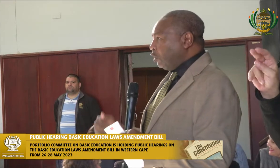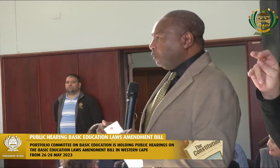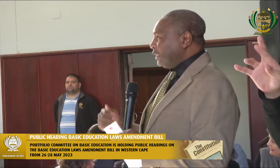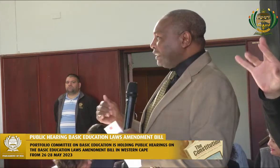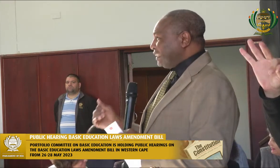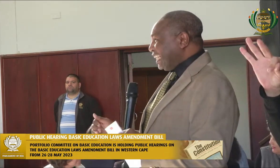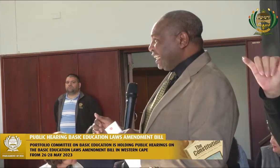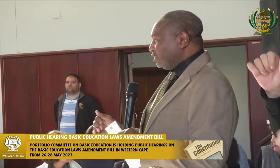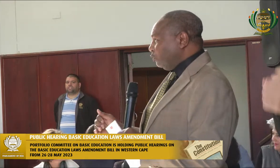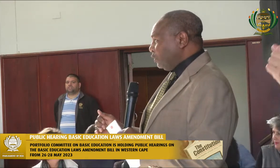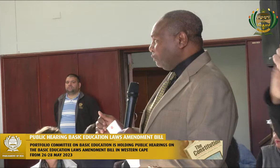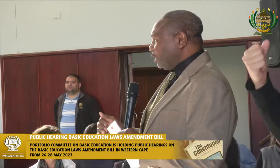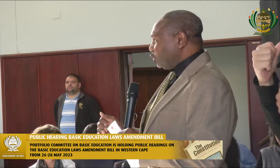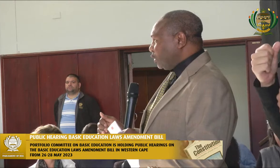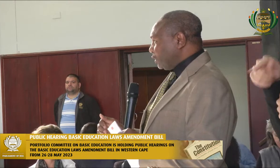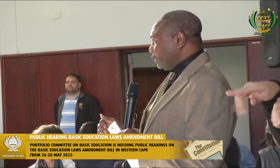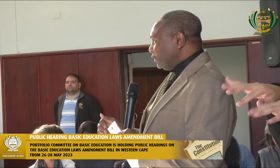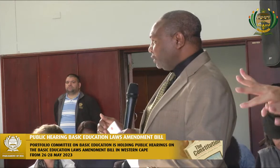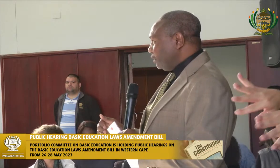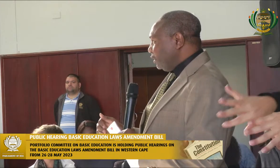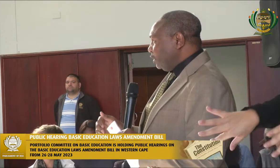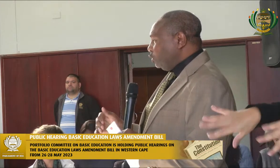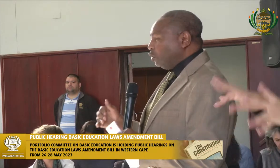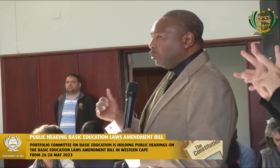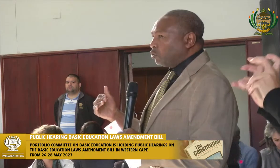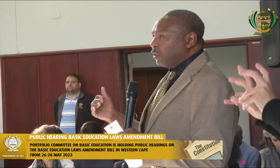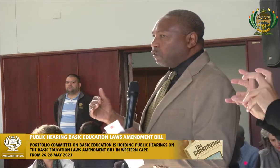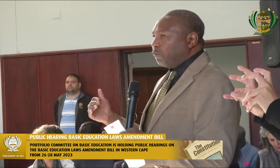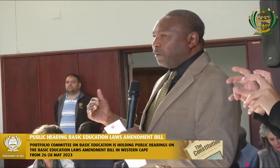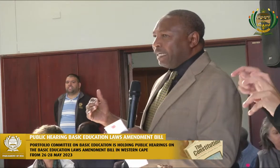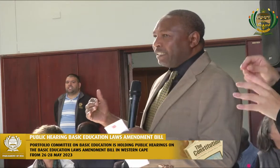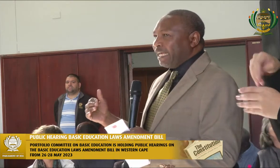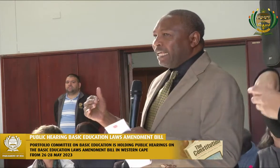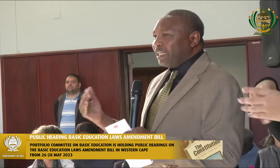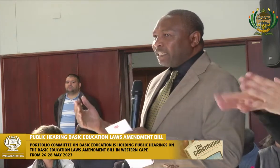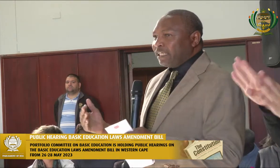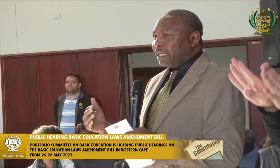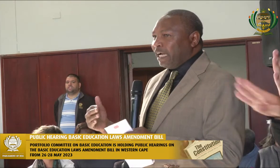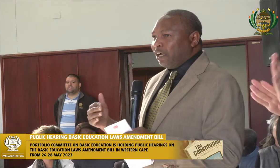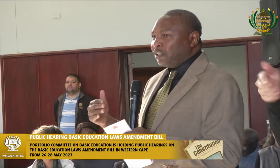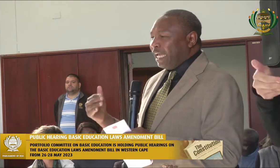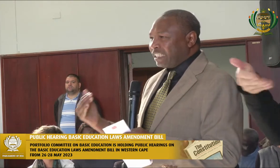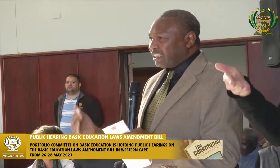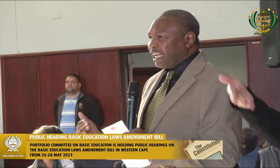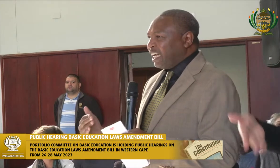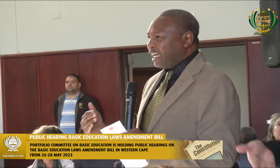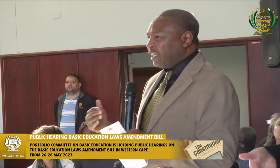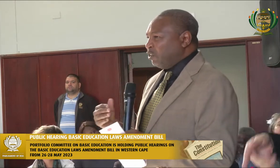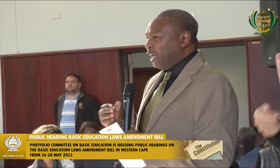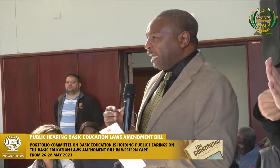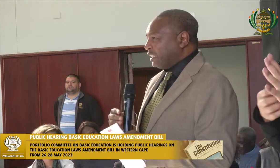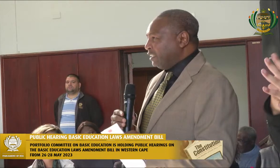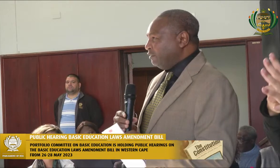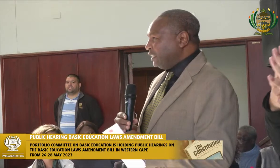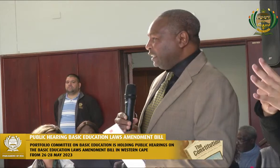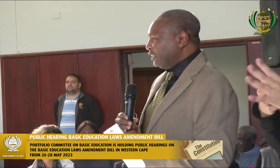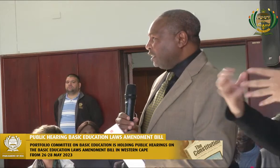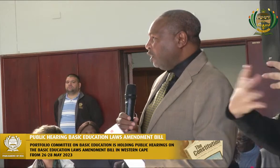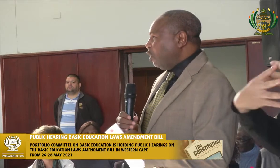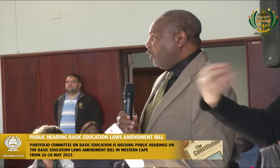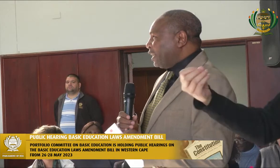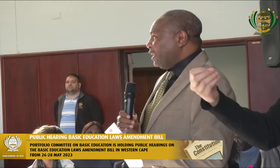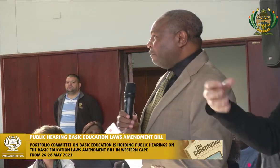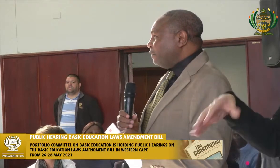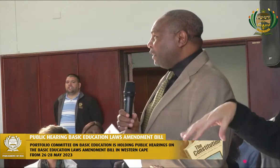because there are norms and standards of infrastructure. You're not going to find anything around extracurricular